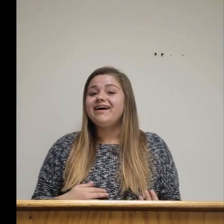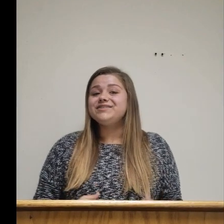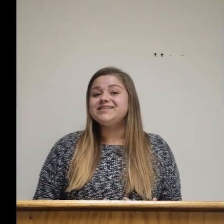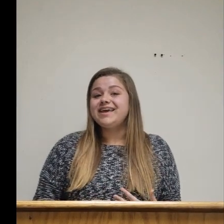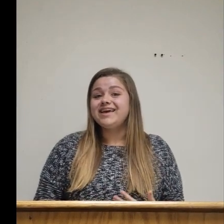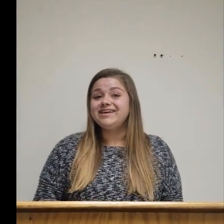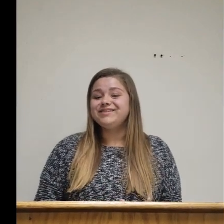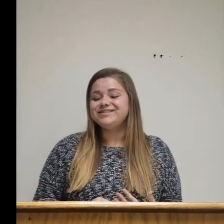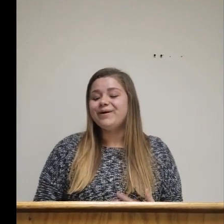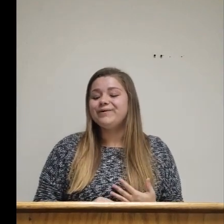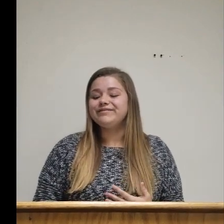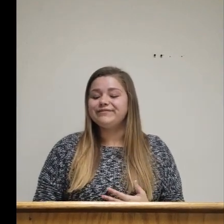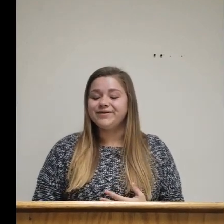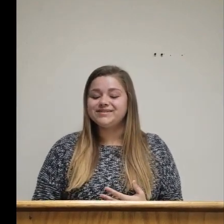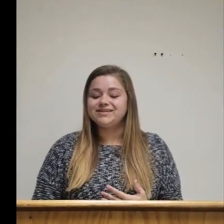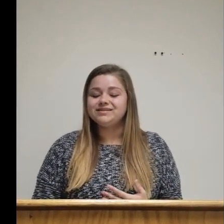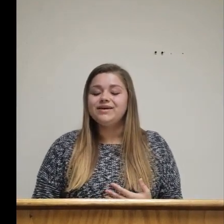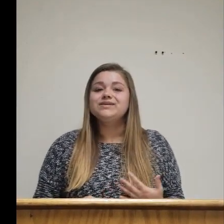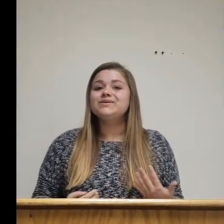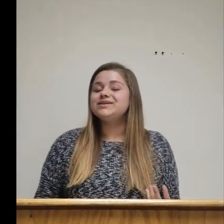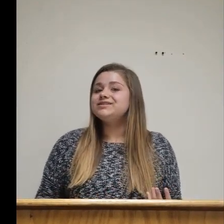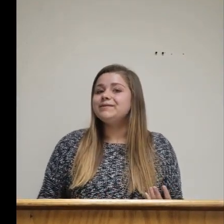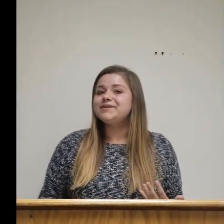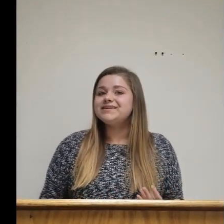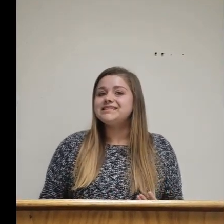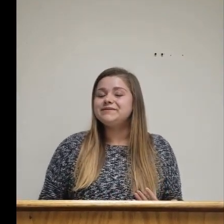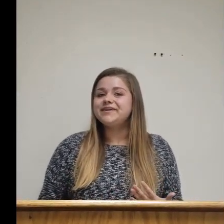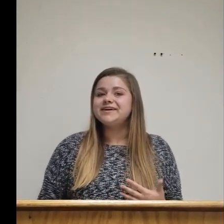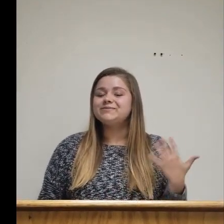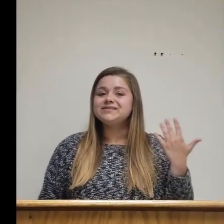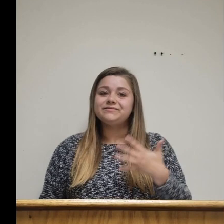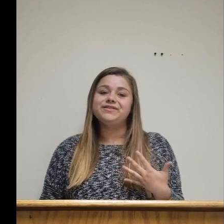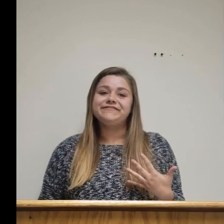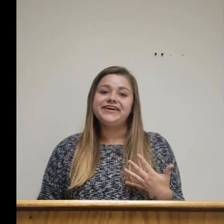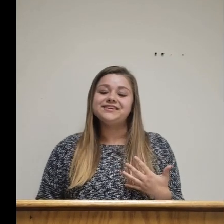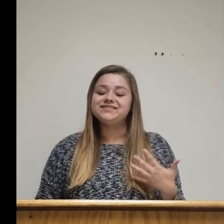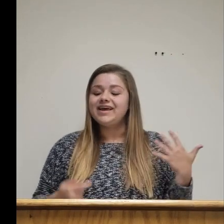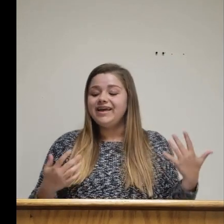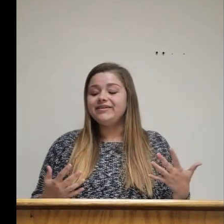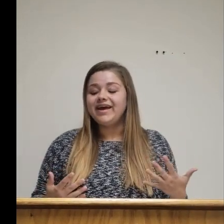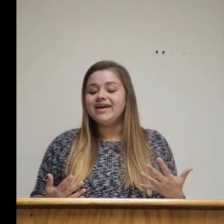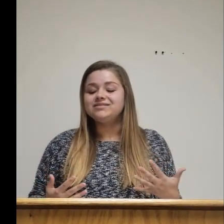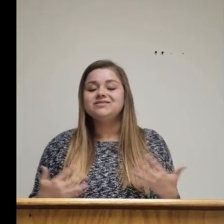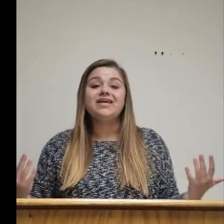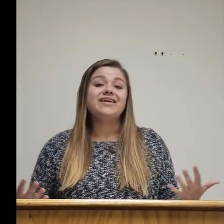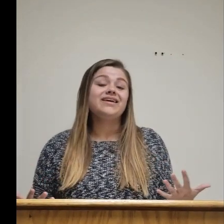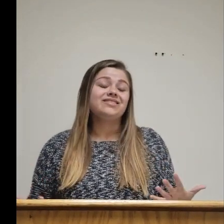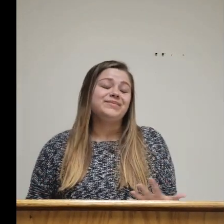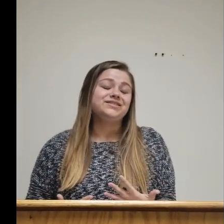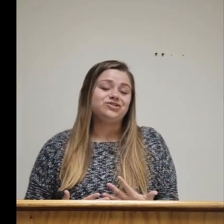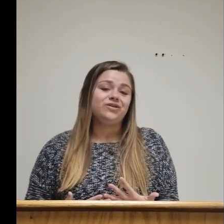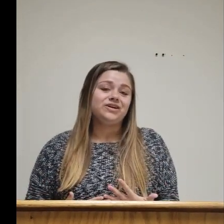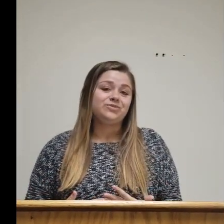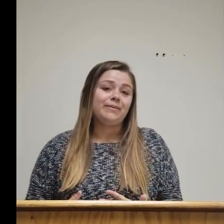person, they obviously can't hear the tone of our voices, so an interpreter needs to be very expressive with their face and their hands so that they can